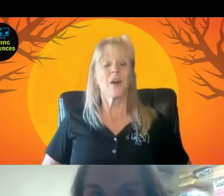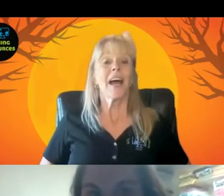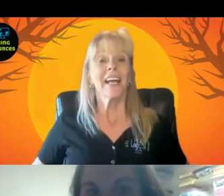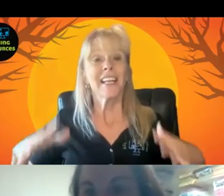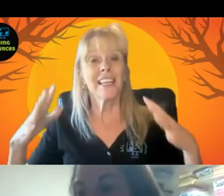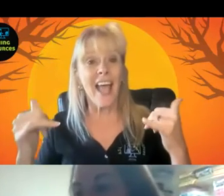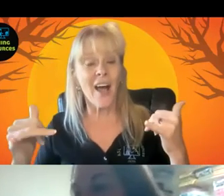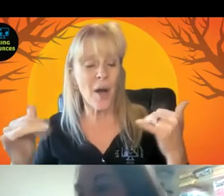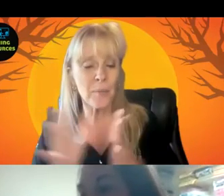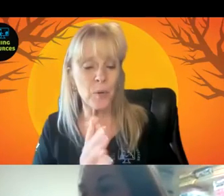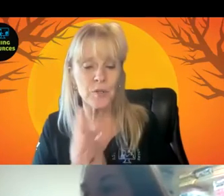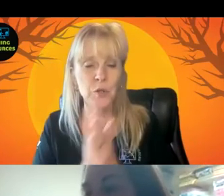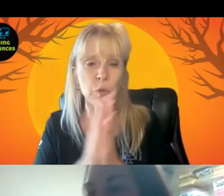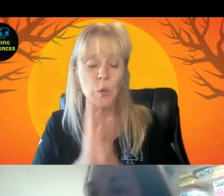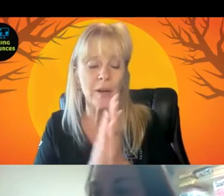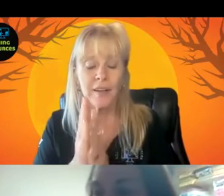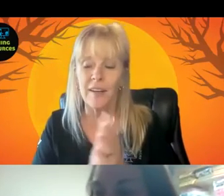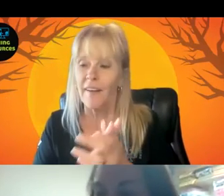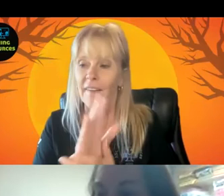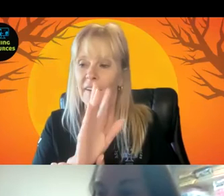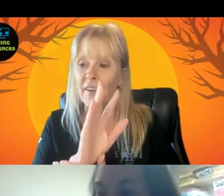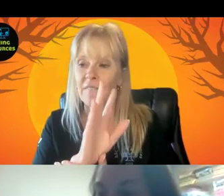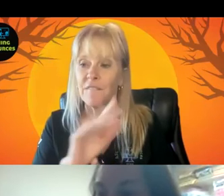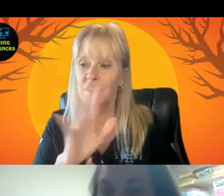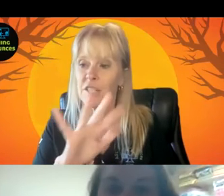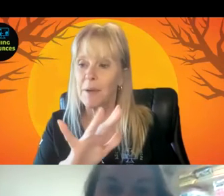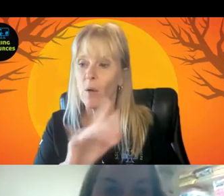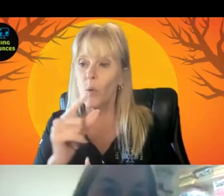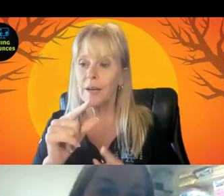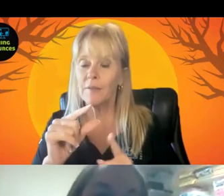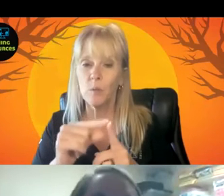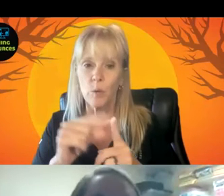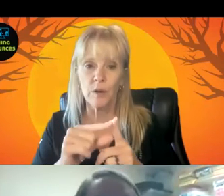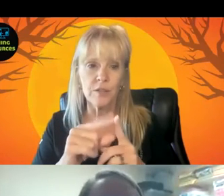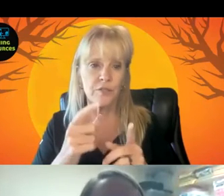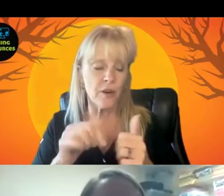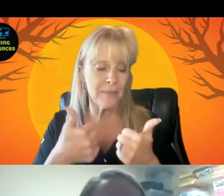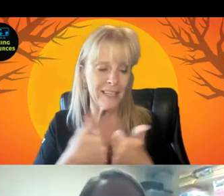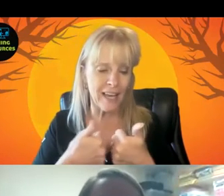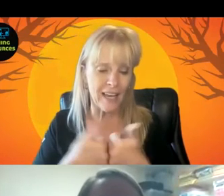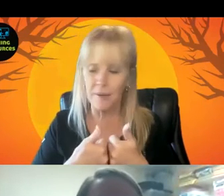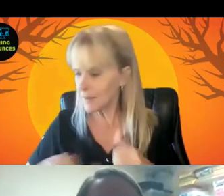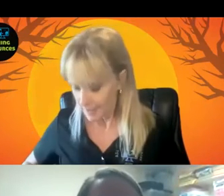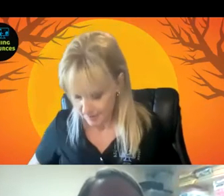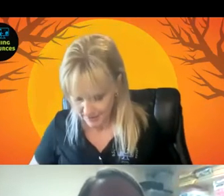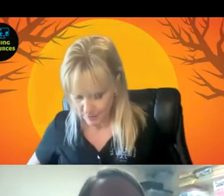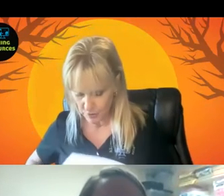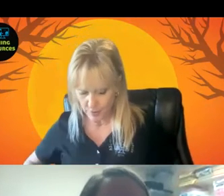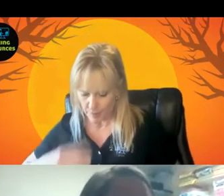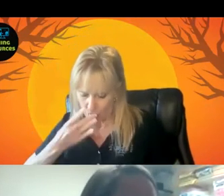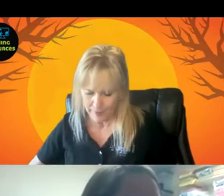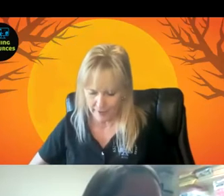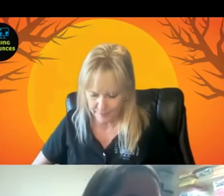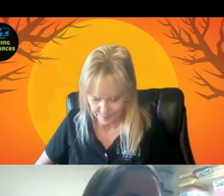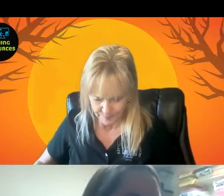Okay, so now I'm going to finger spell one of the words from the game. And let me see which